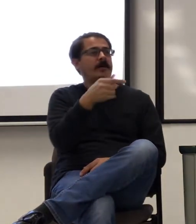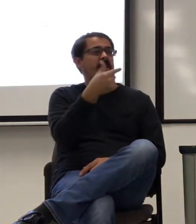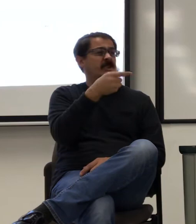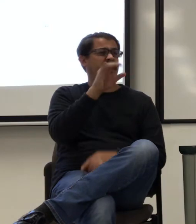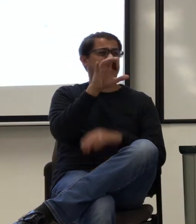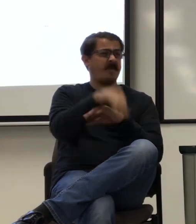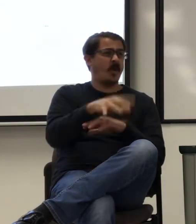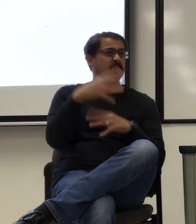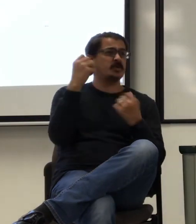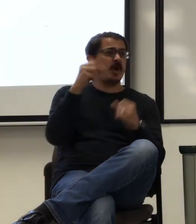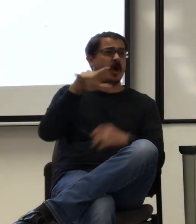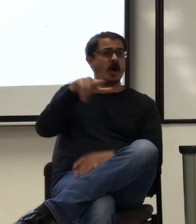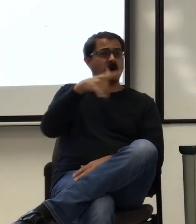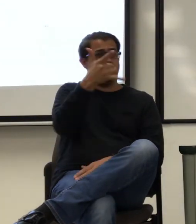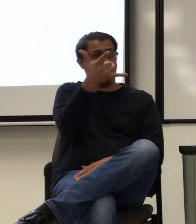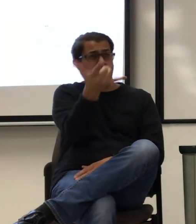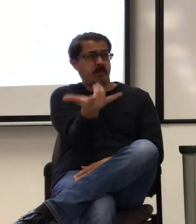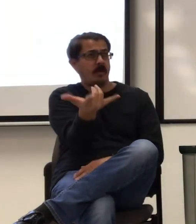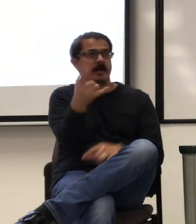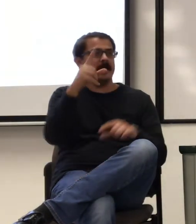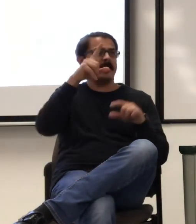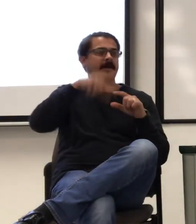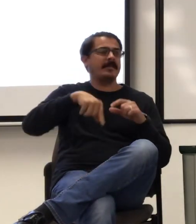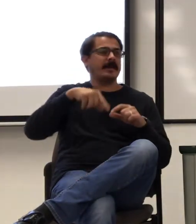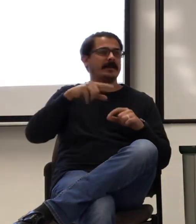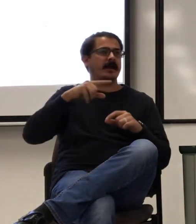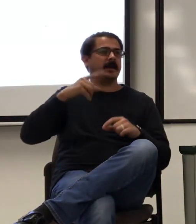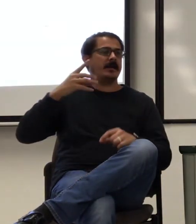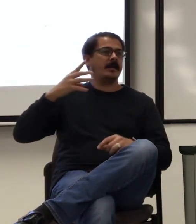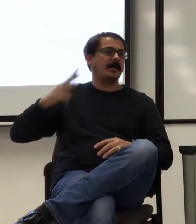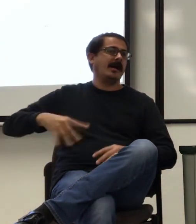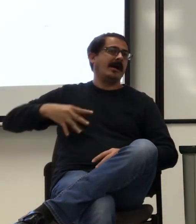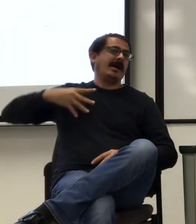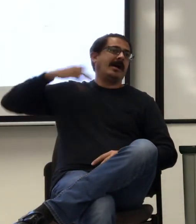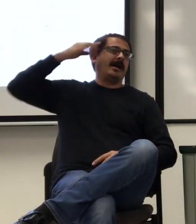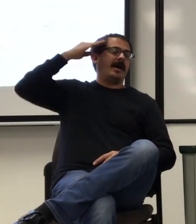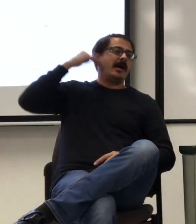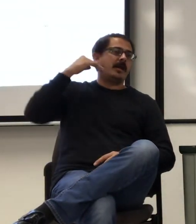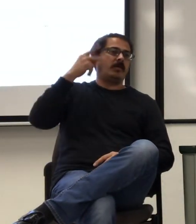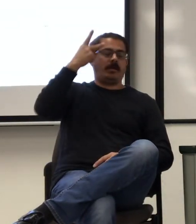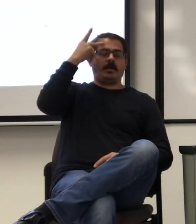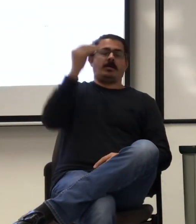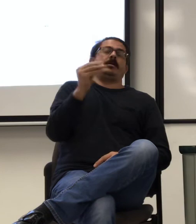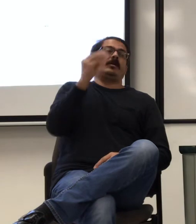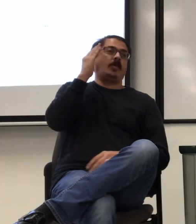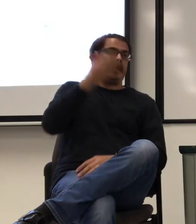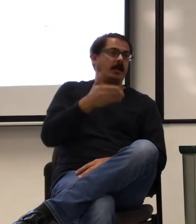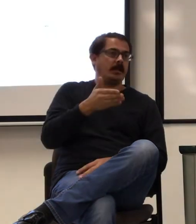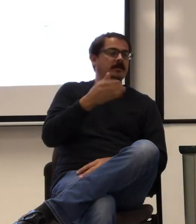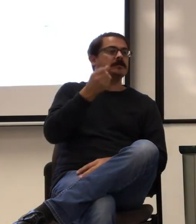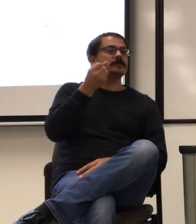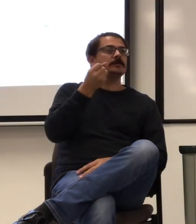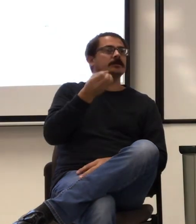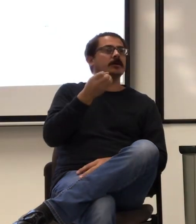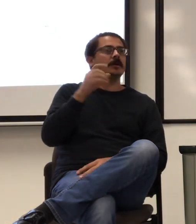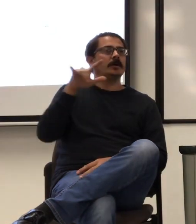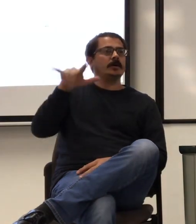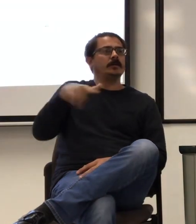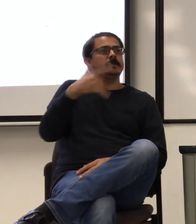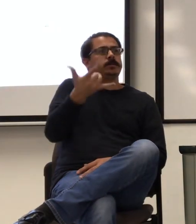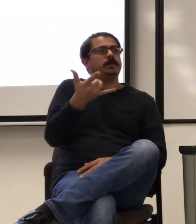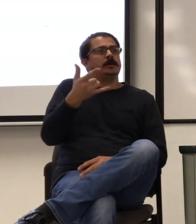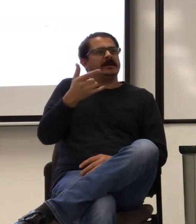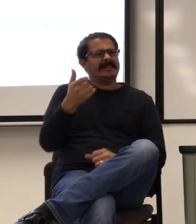so strong down, they can't pump blood up to their head and they black out. And so any of the flight suit